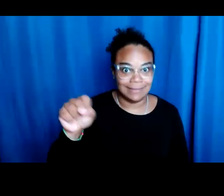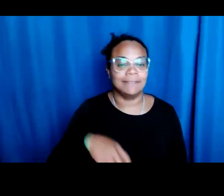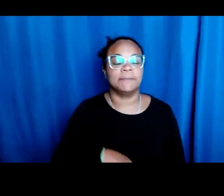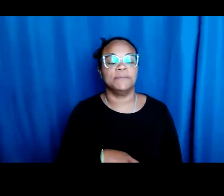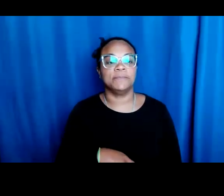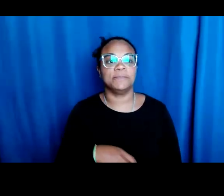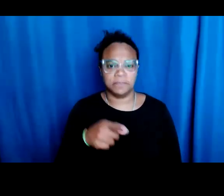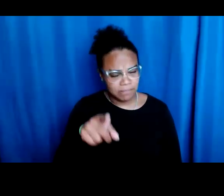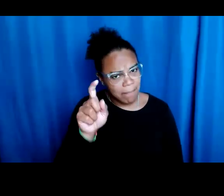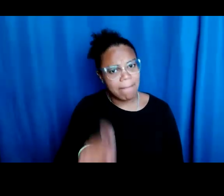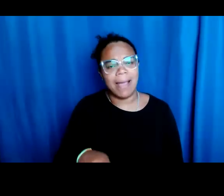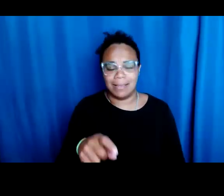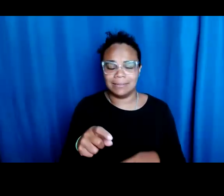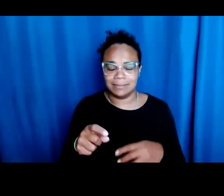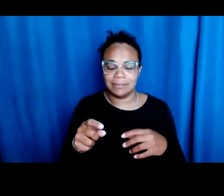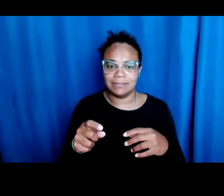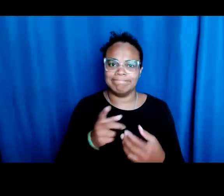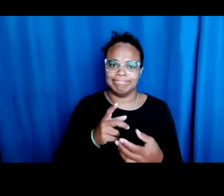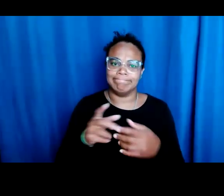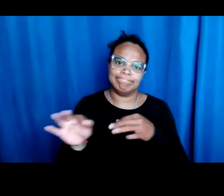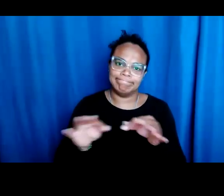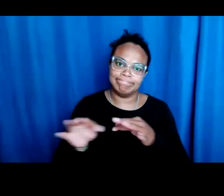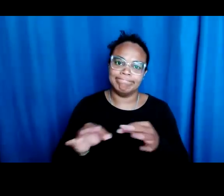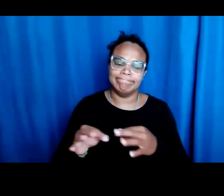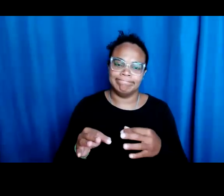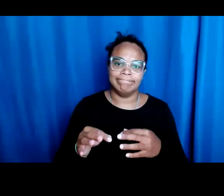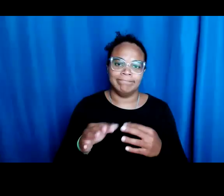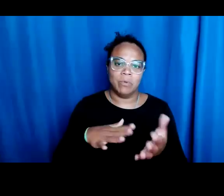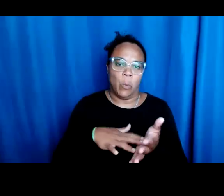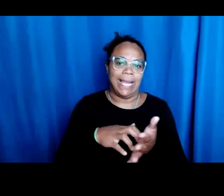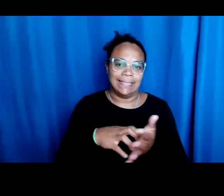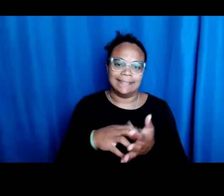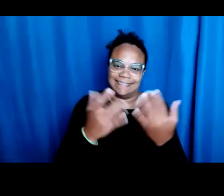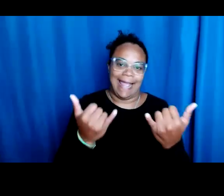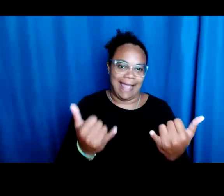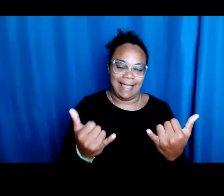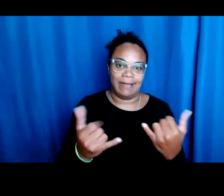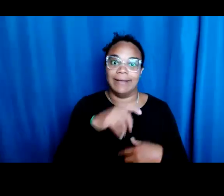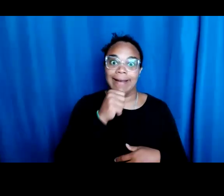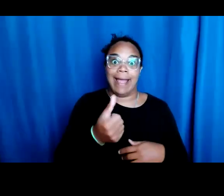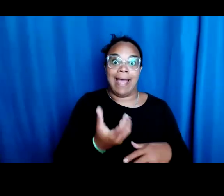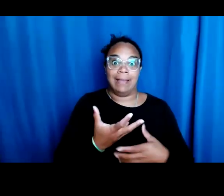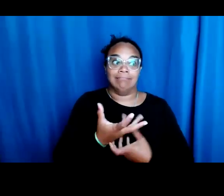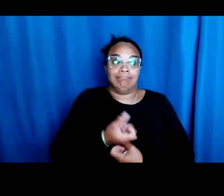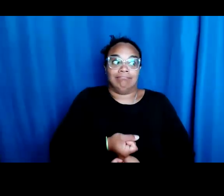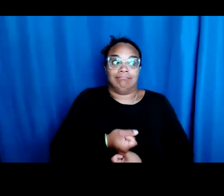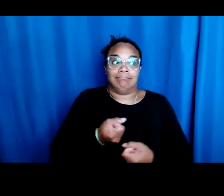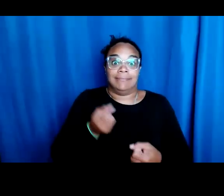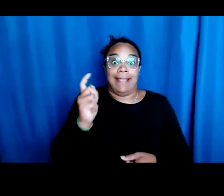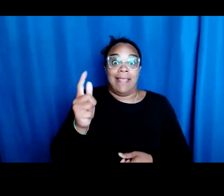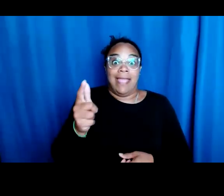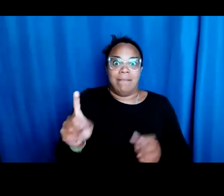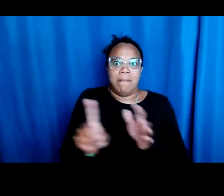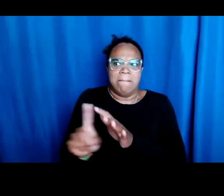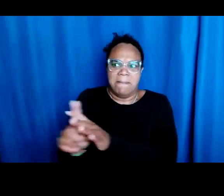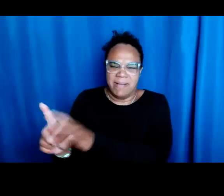have a conversation now before it comes out later, because they're going to find out the